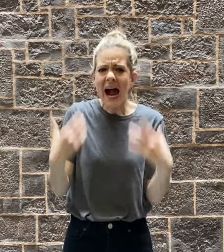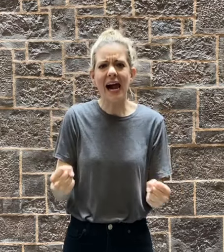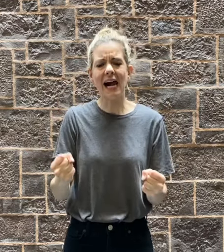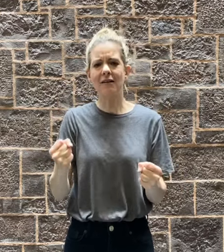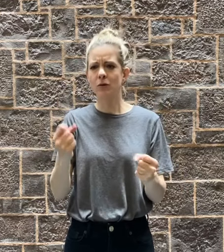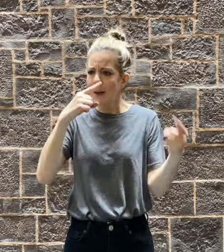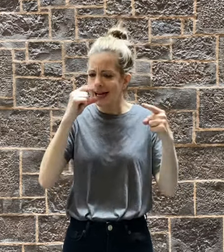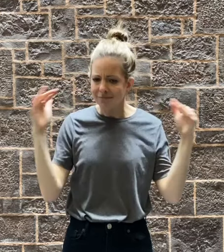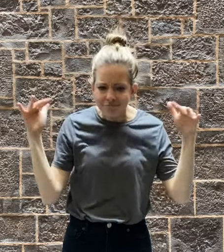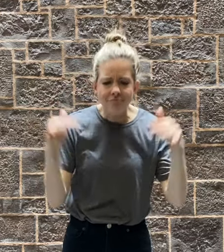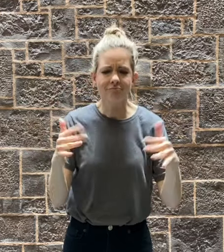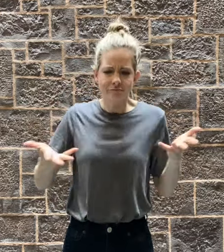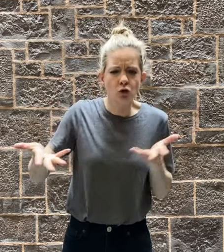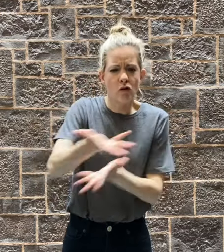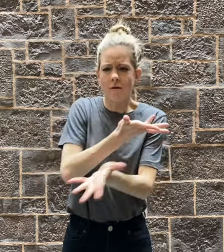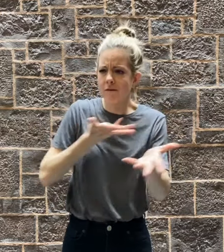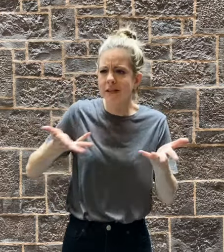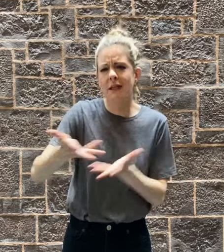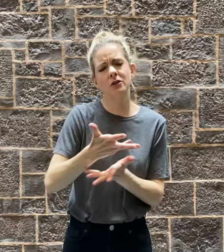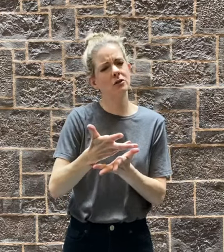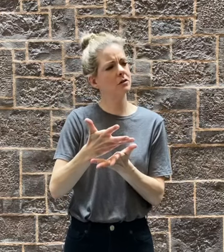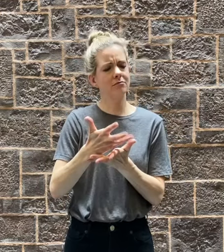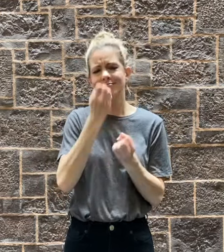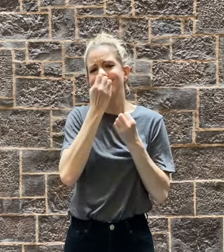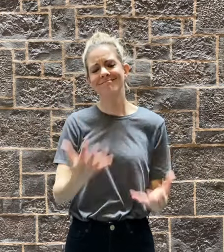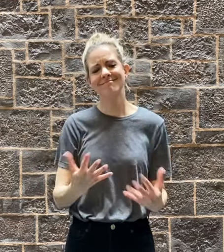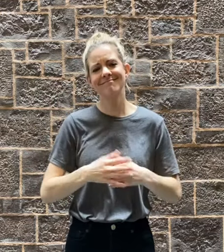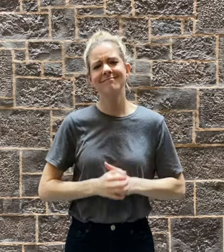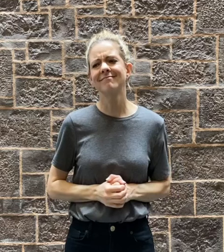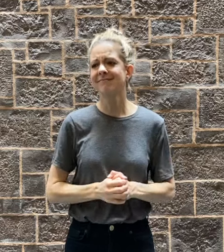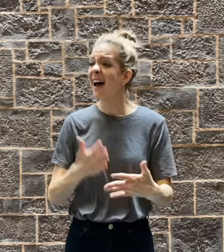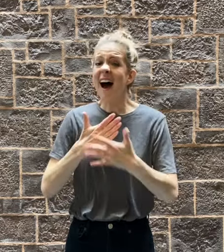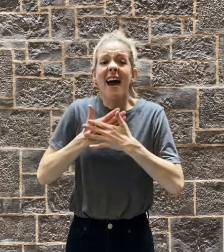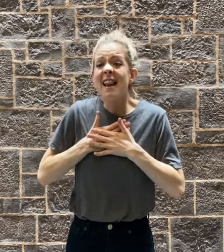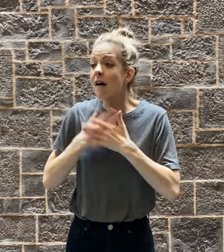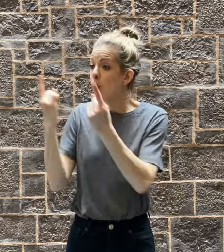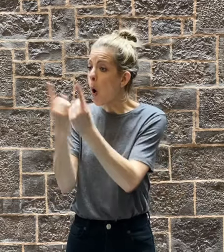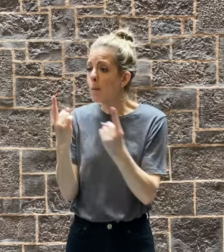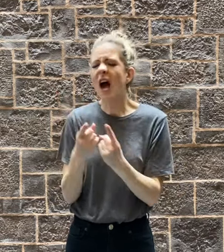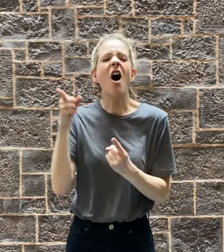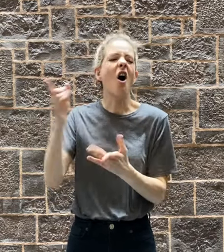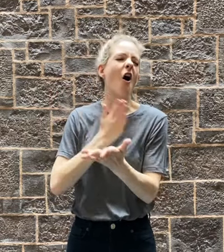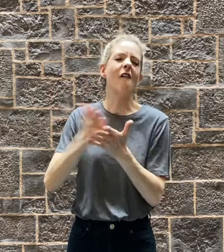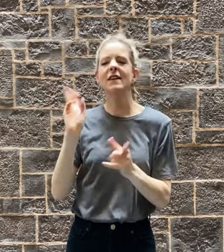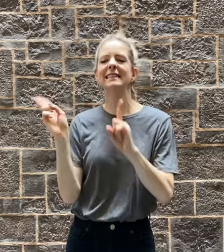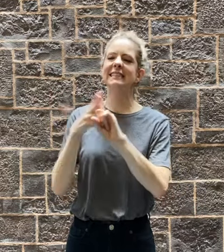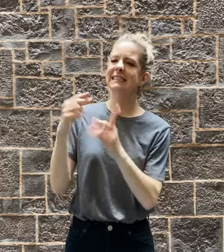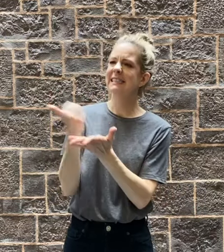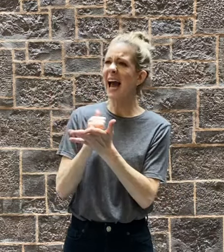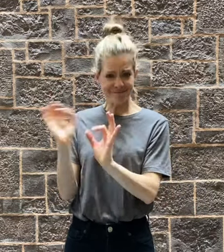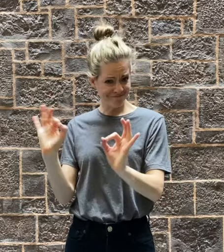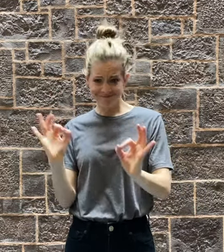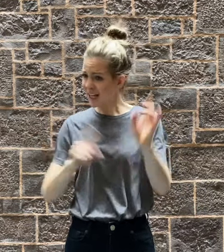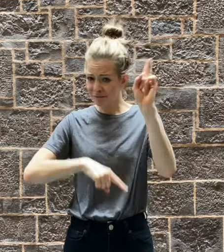been really lovely. What I love is that none of the objects are like obviously gay, if you know what I mean. It's you know, in some